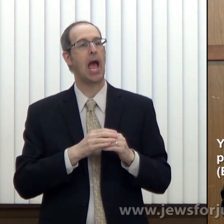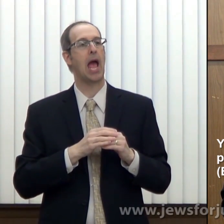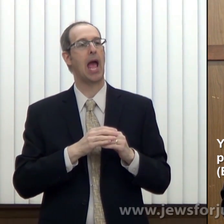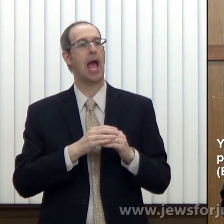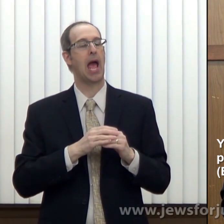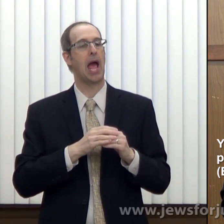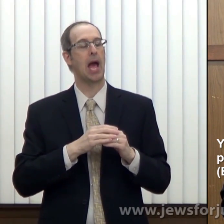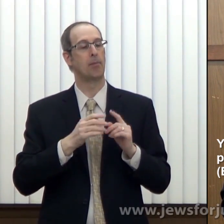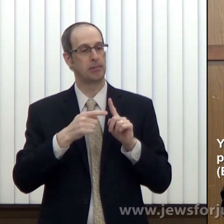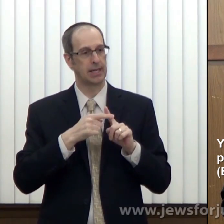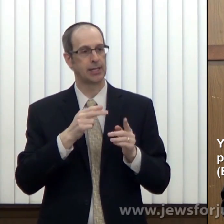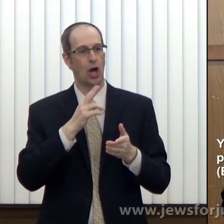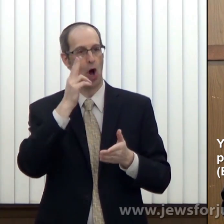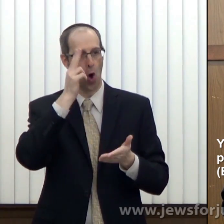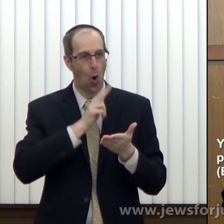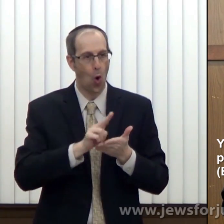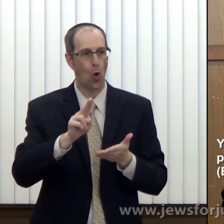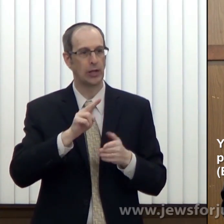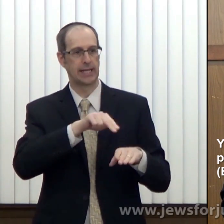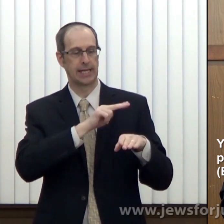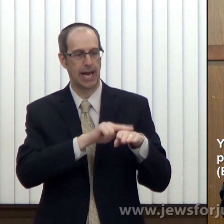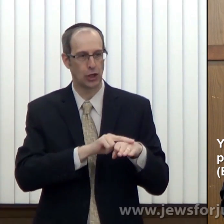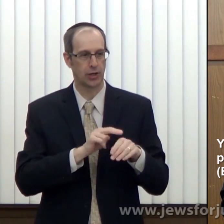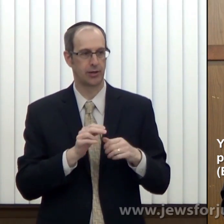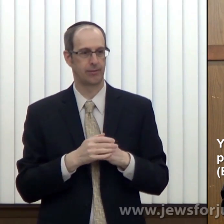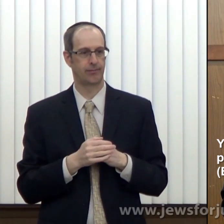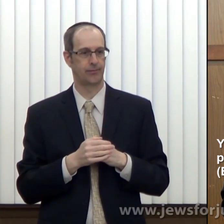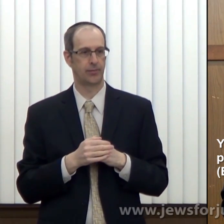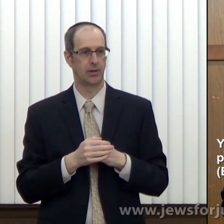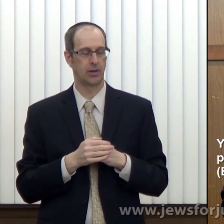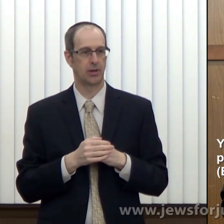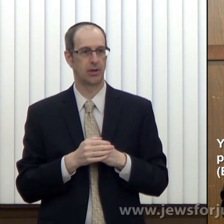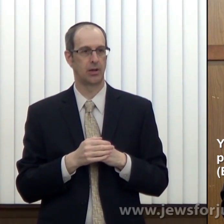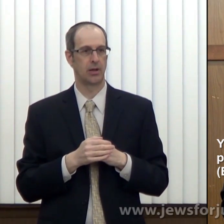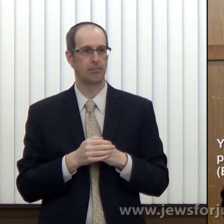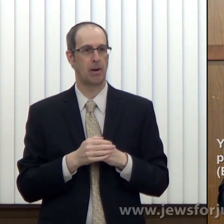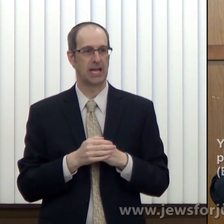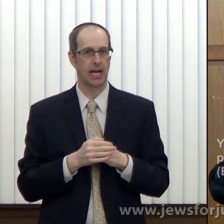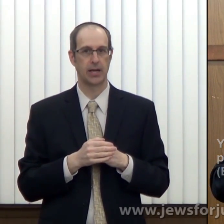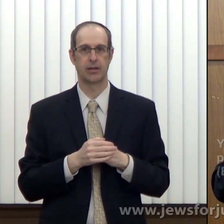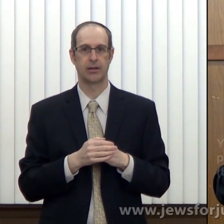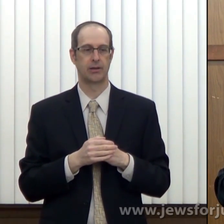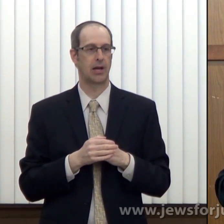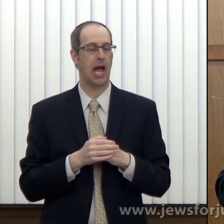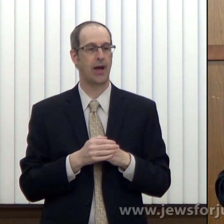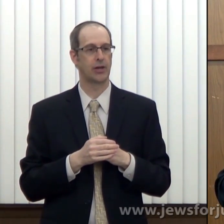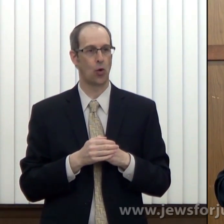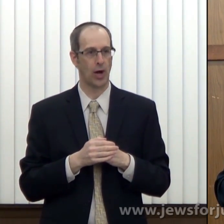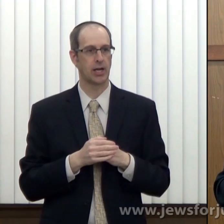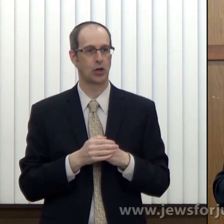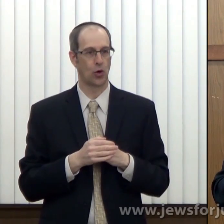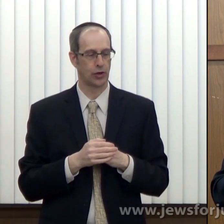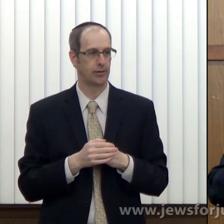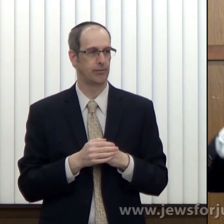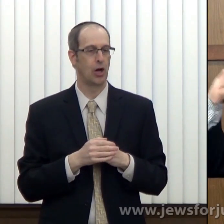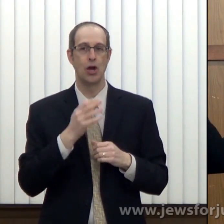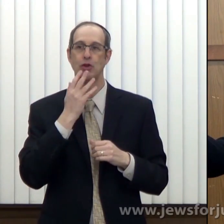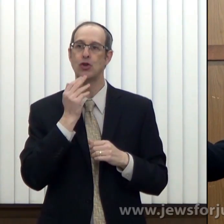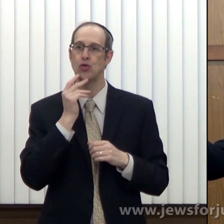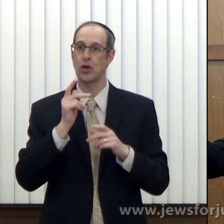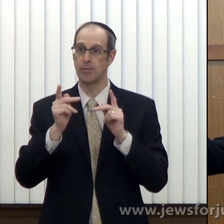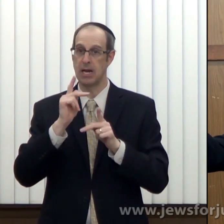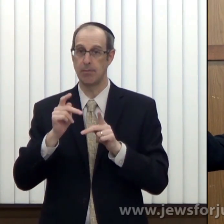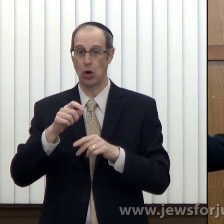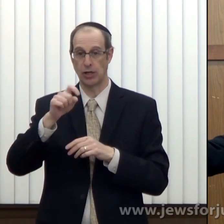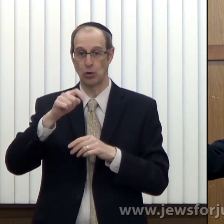nation, a mamlechet kohanim v'goy kadosh. The Jewish people are supposed to be